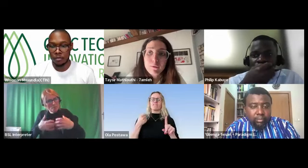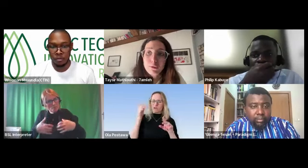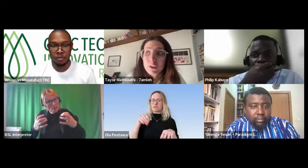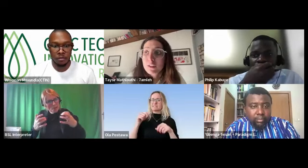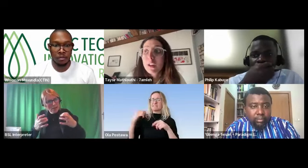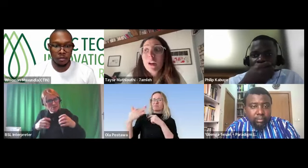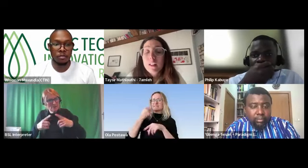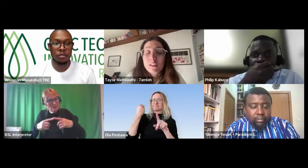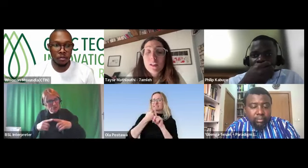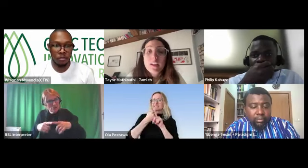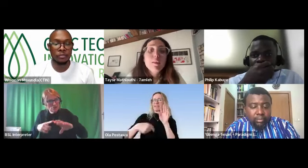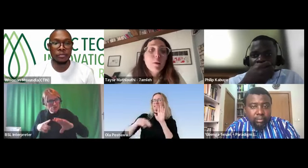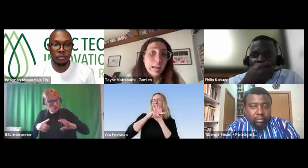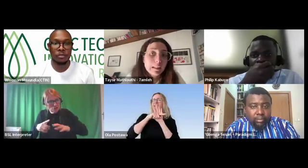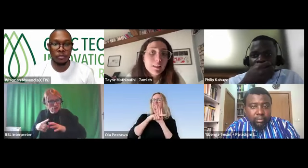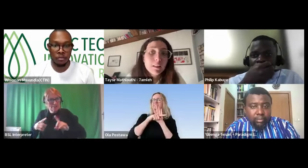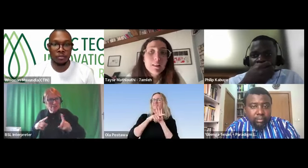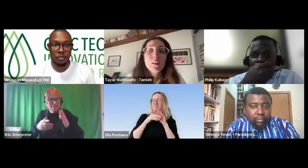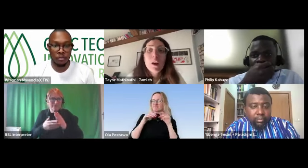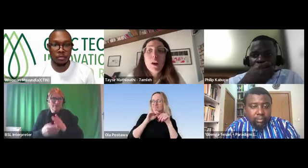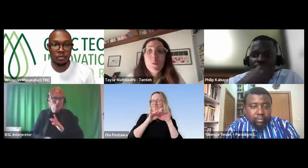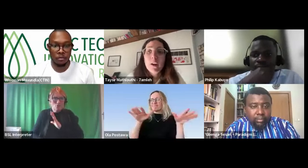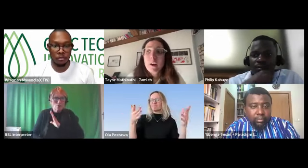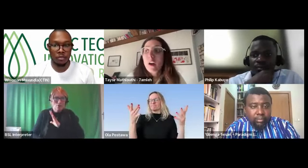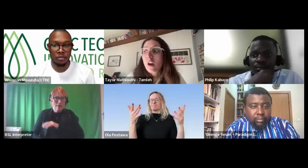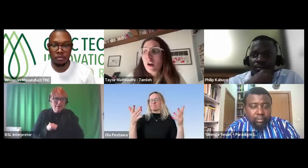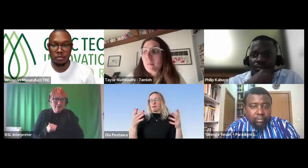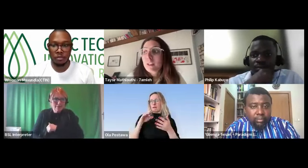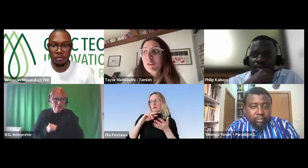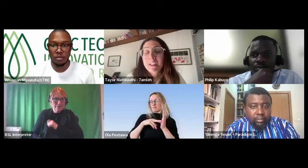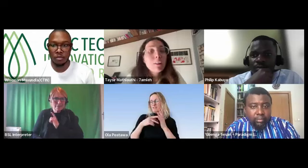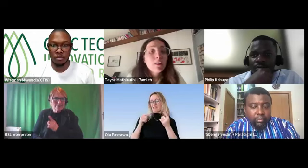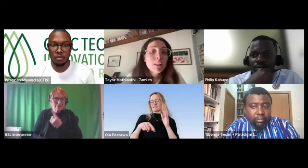from different regions. That's the case for Palestinians, where